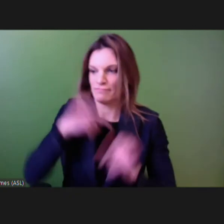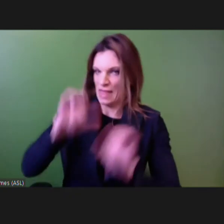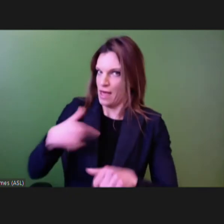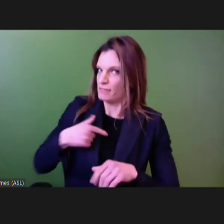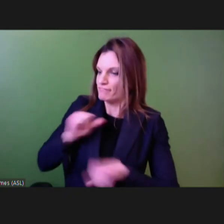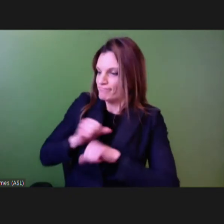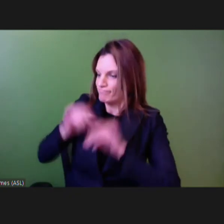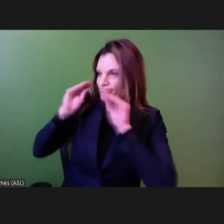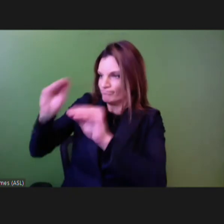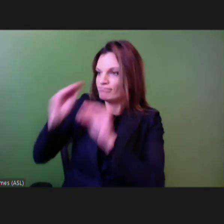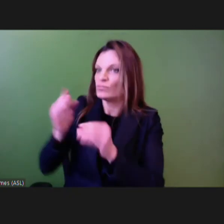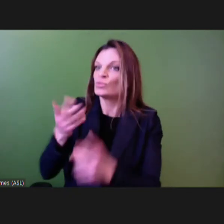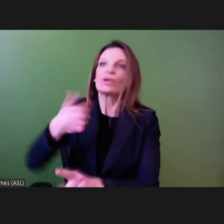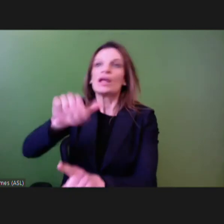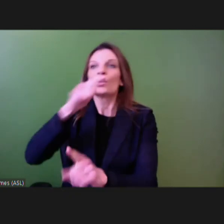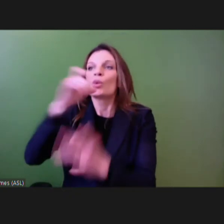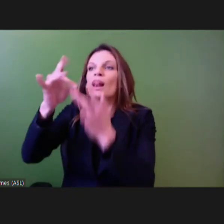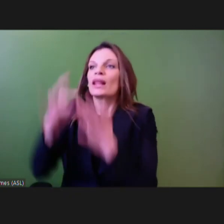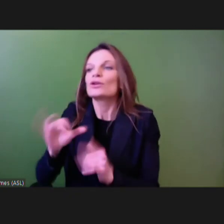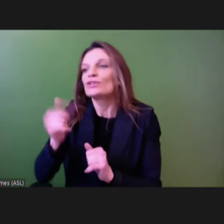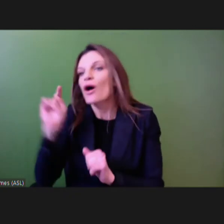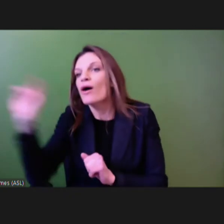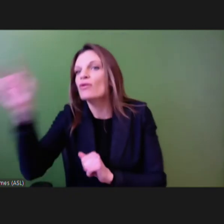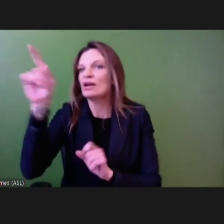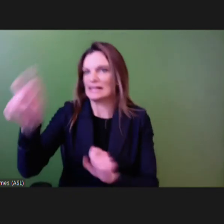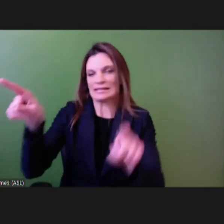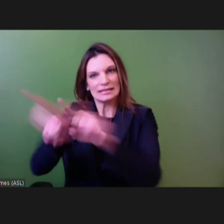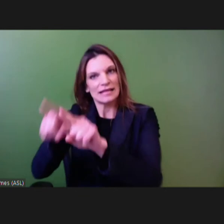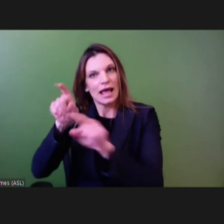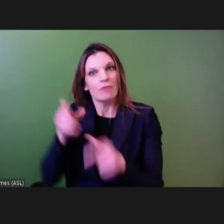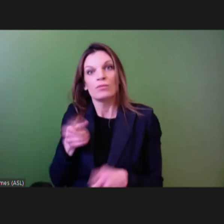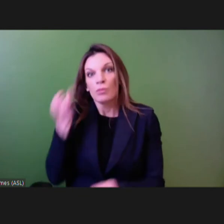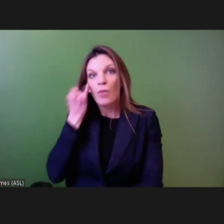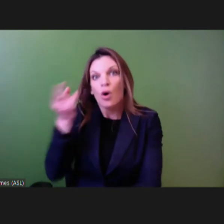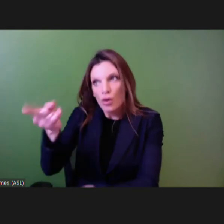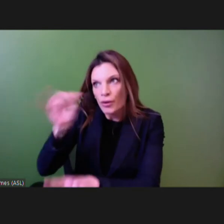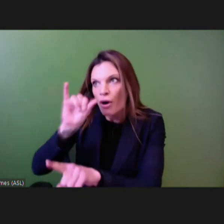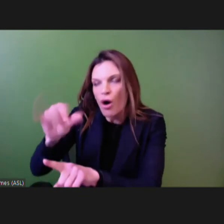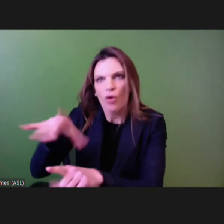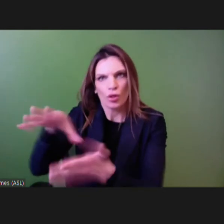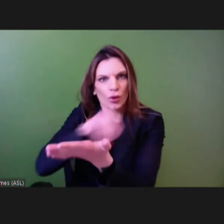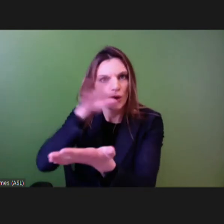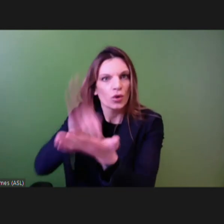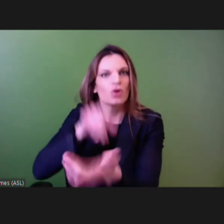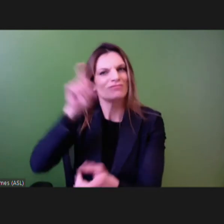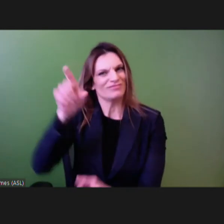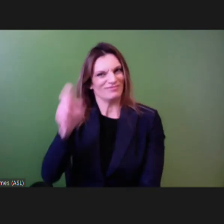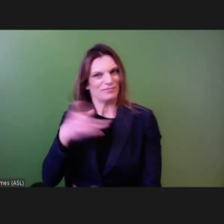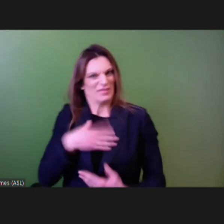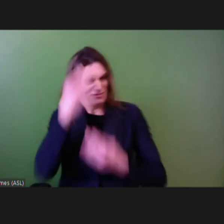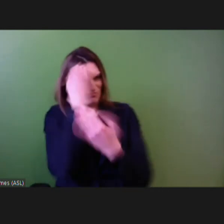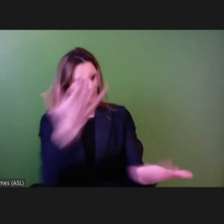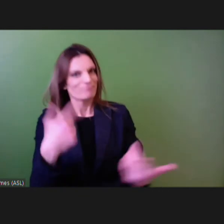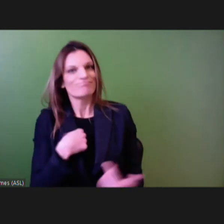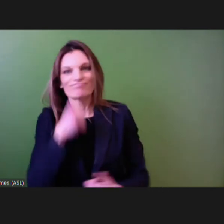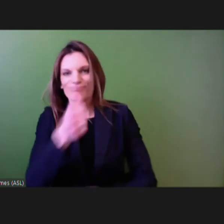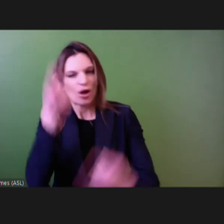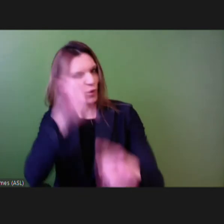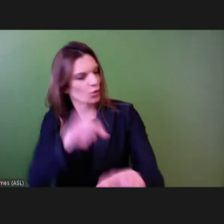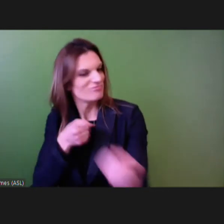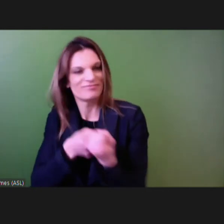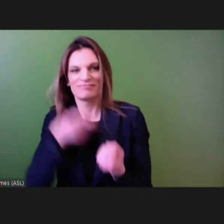and platforms, as many of the guests who've joined me today have done, to speak out in opposition to this legislation.